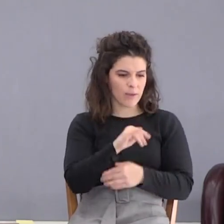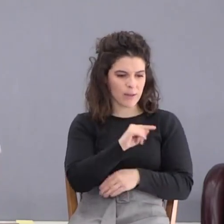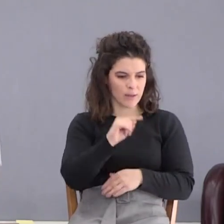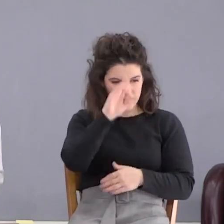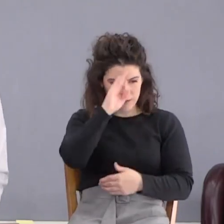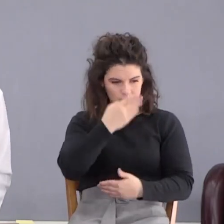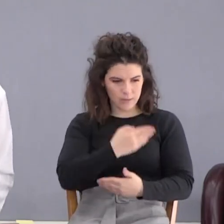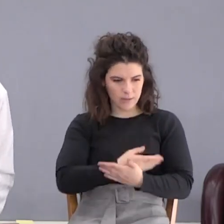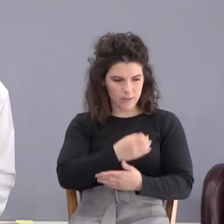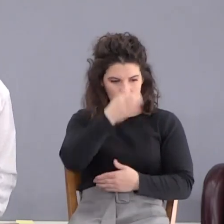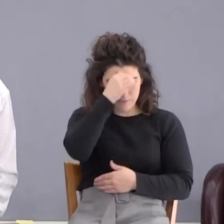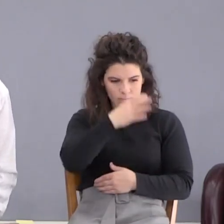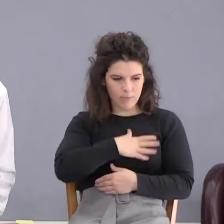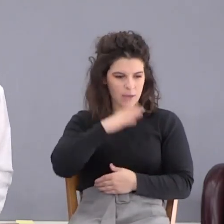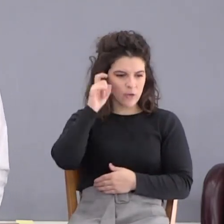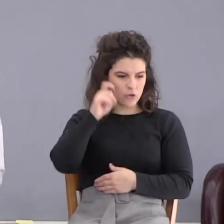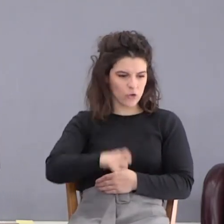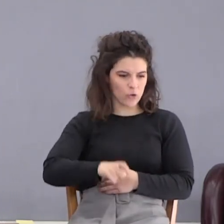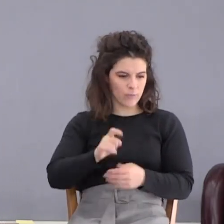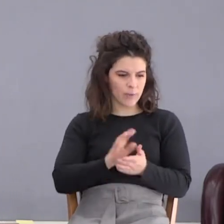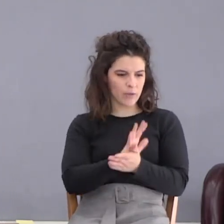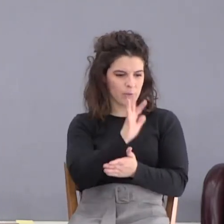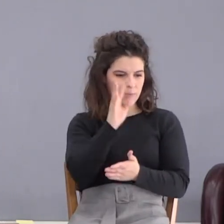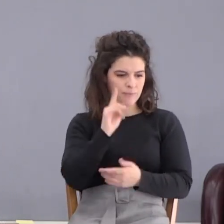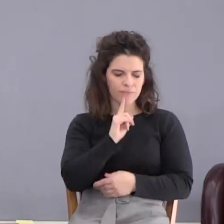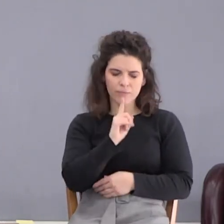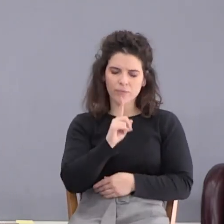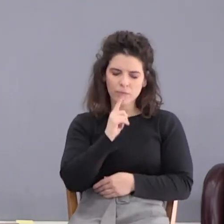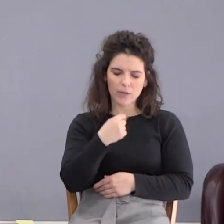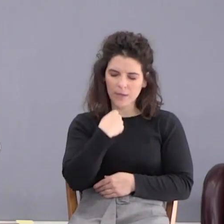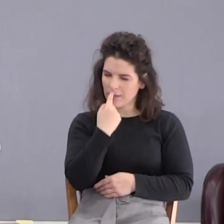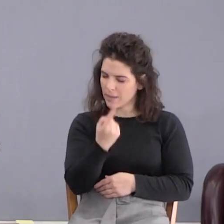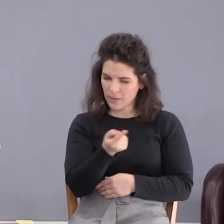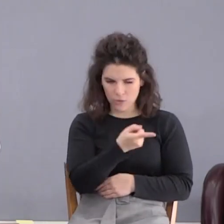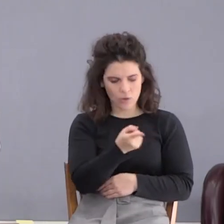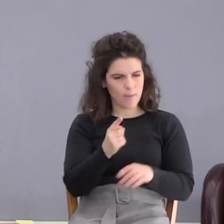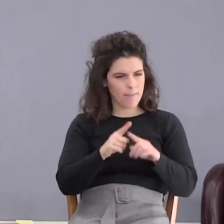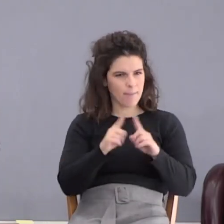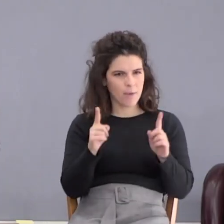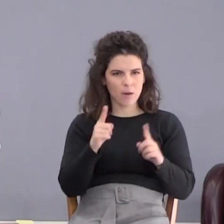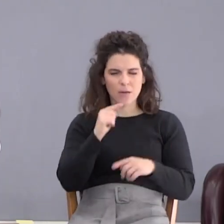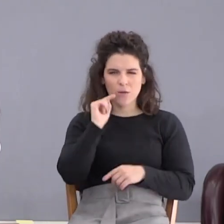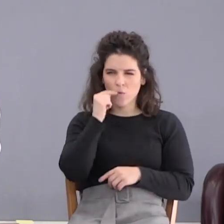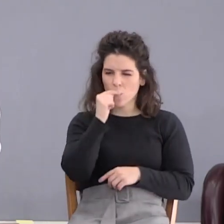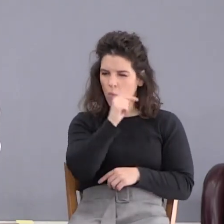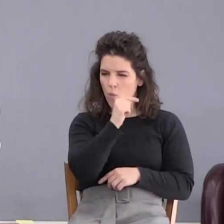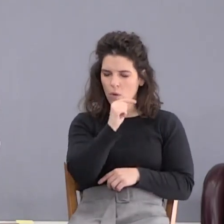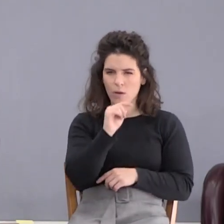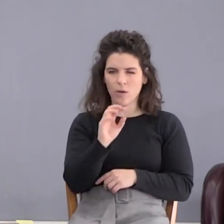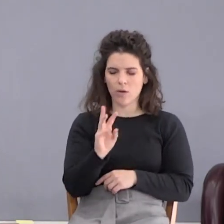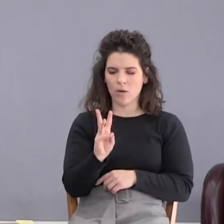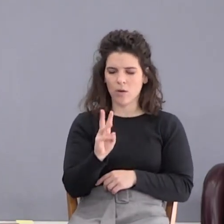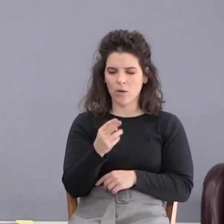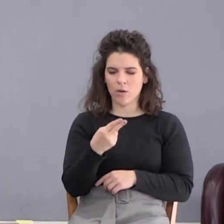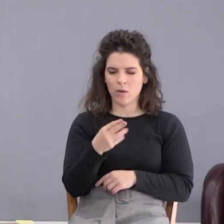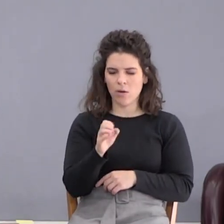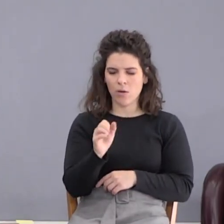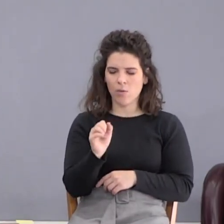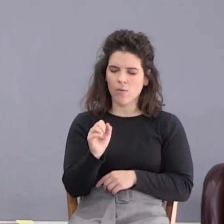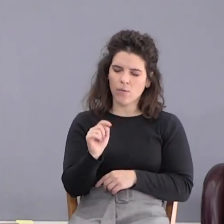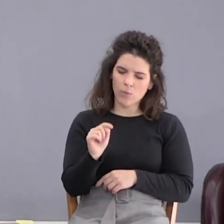be glorified. Verily, verily, I say unto you, except a corn of wheat. Now the word